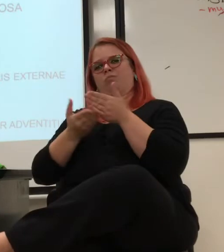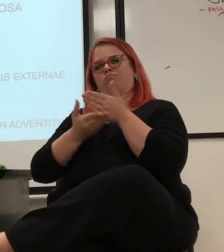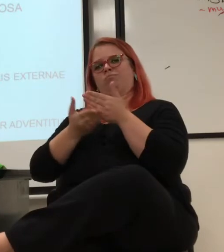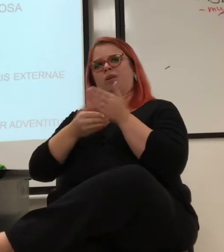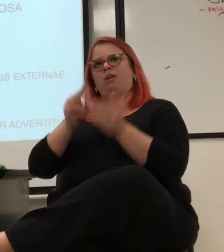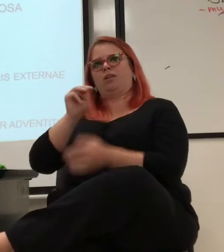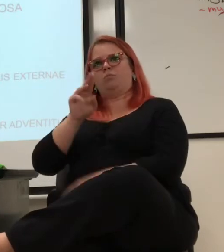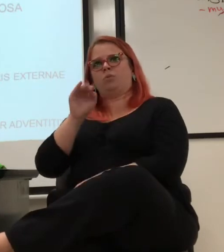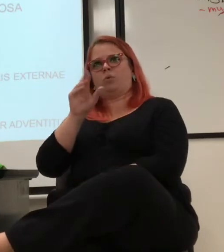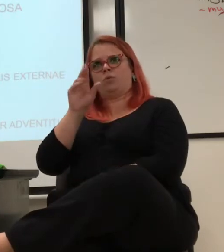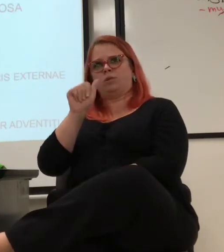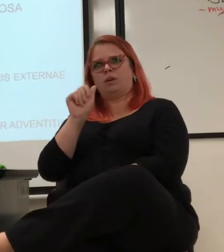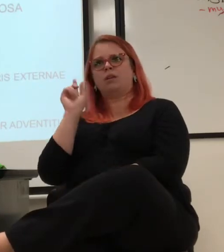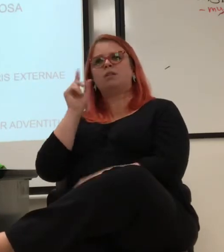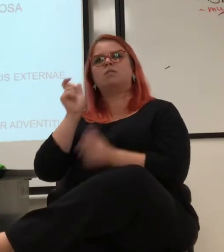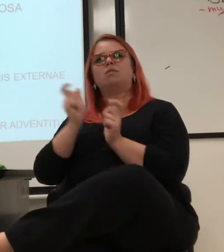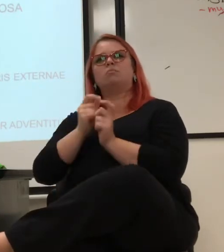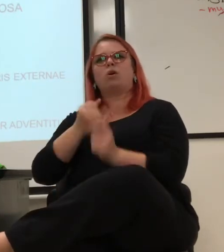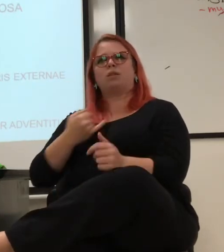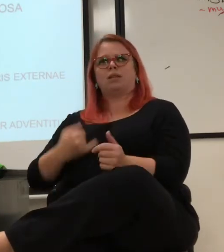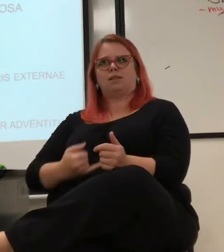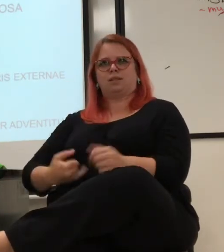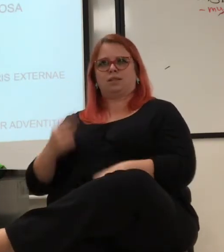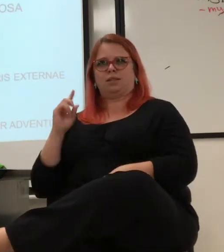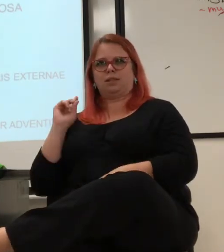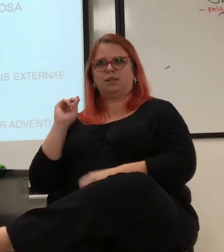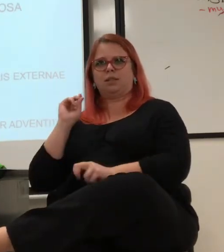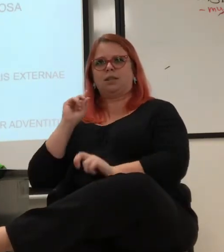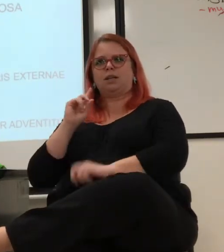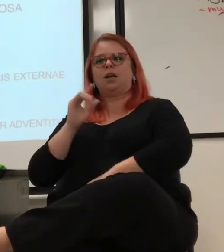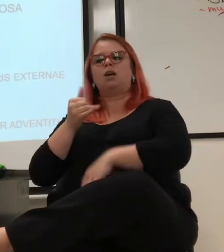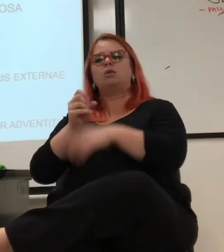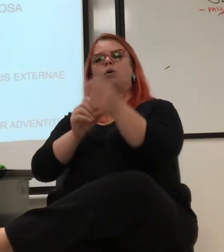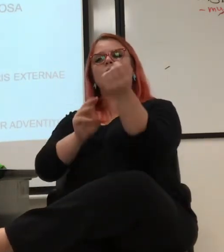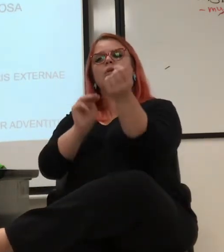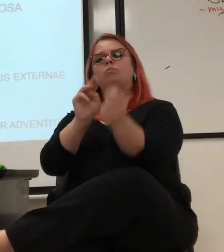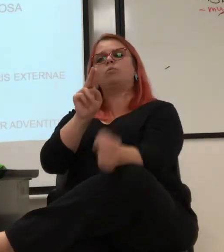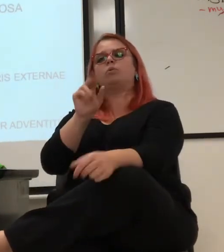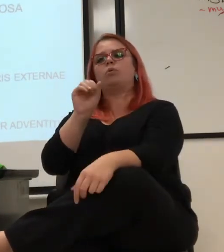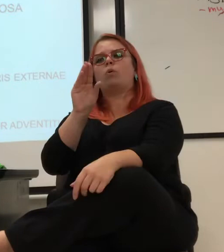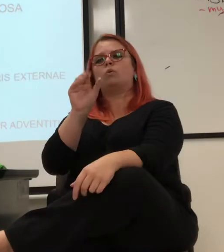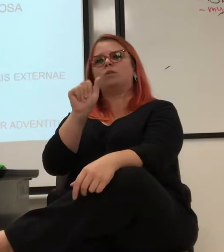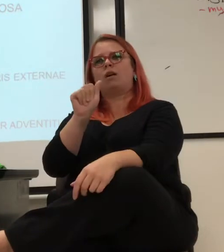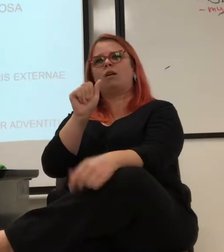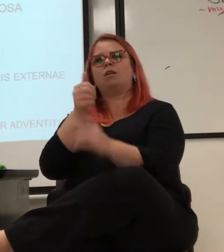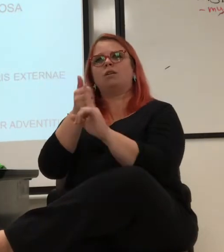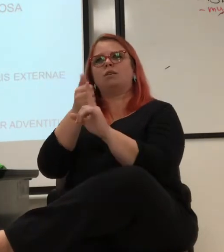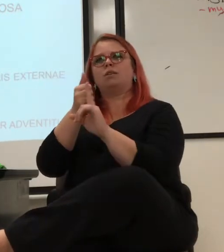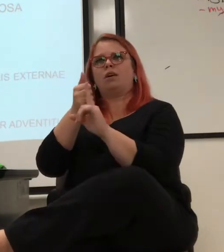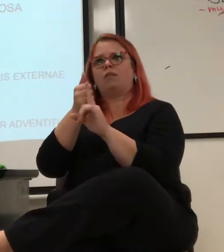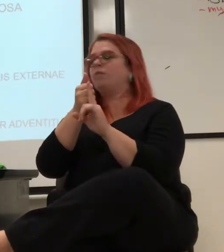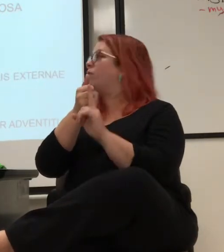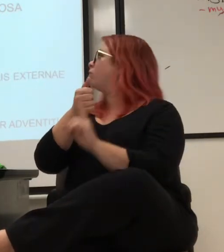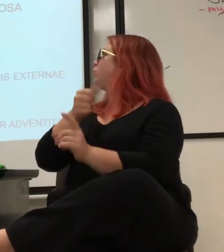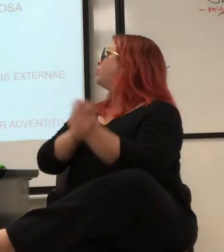this happens to be of the small intestine. So the mucosa is thrown into these